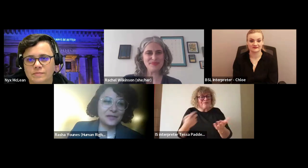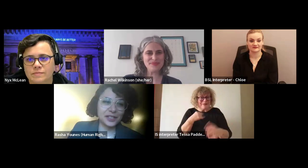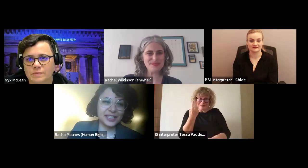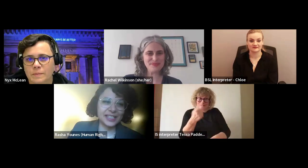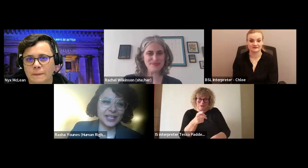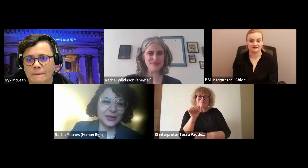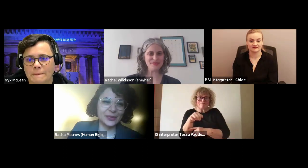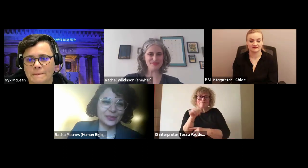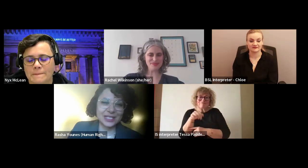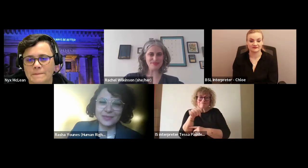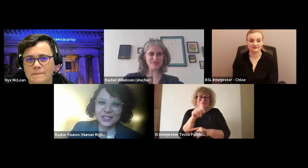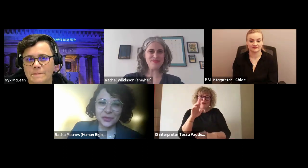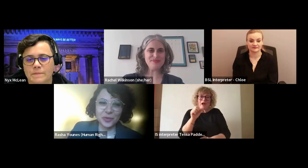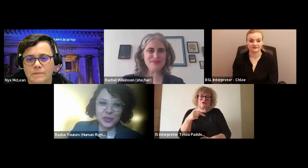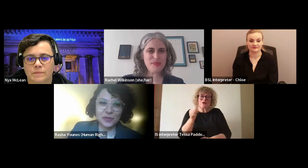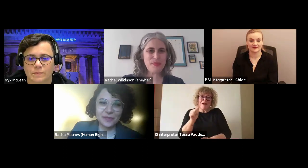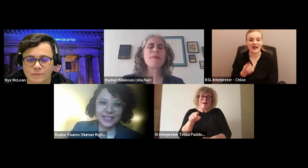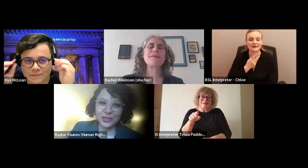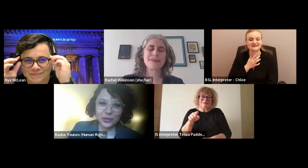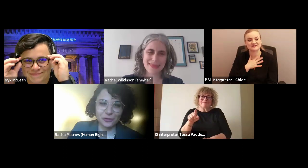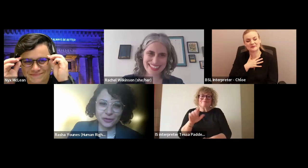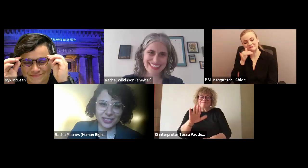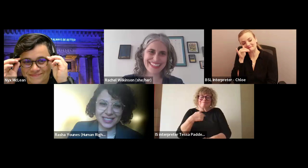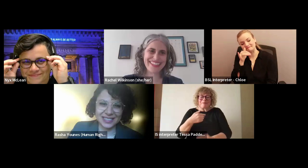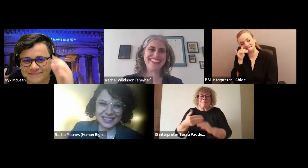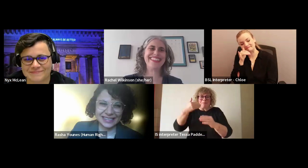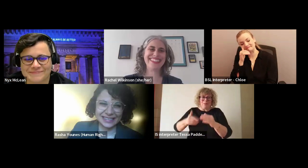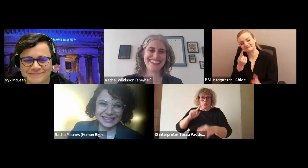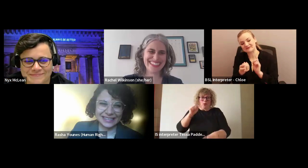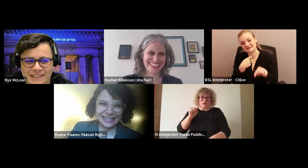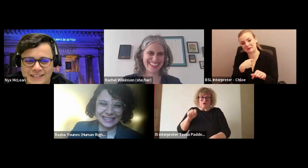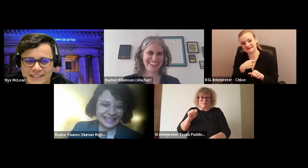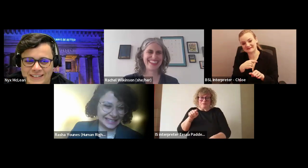I have a very pessimistic response, so maybe Nix should go first.